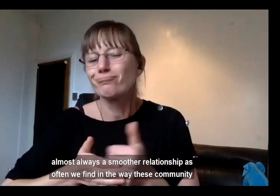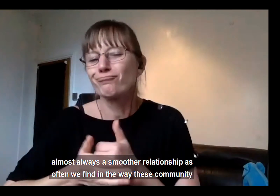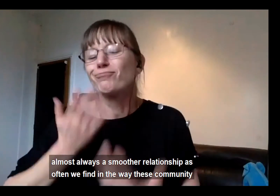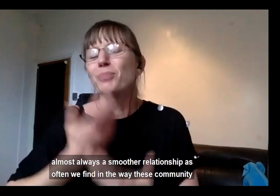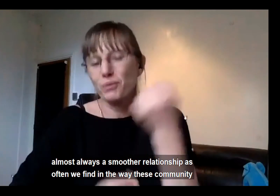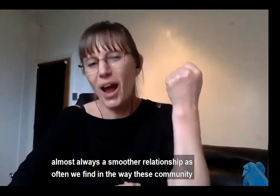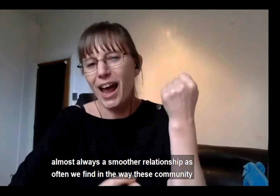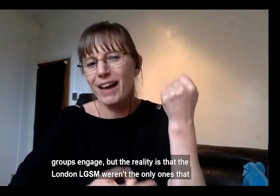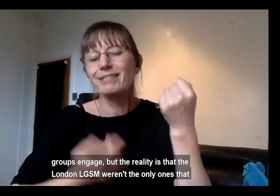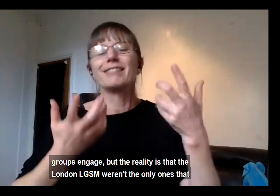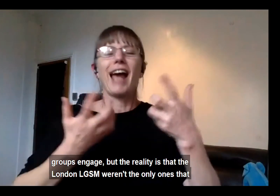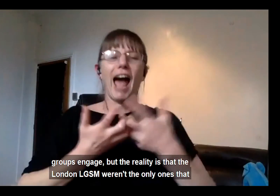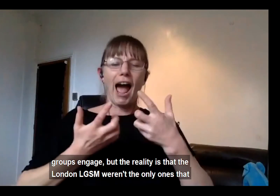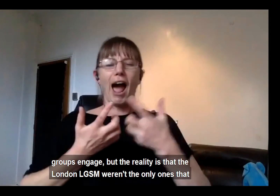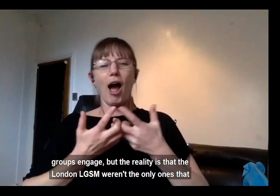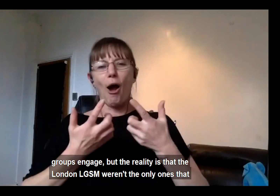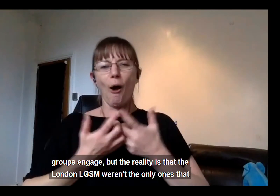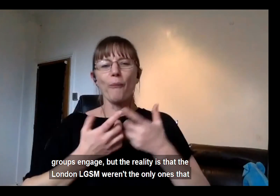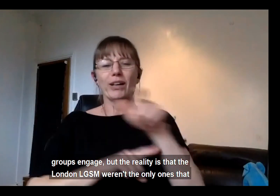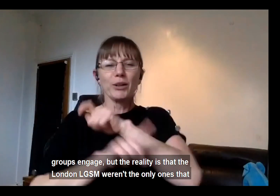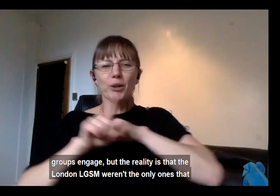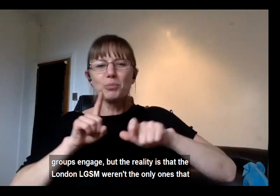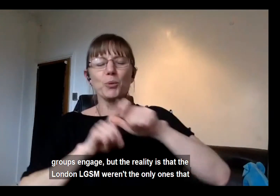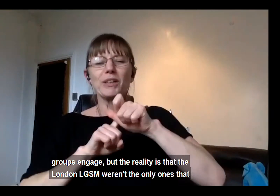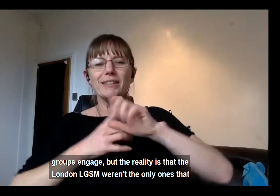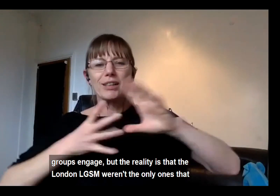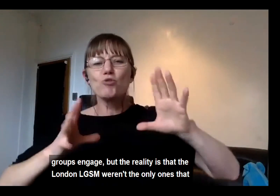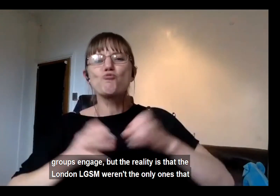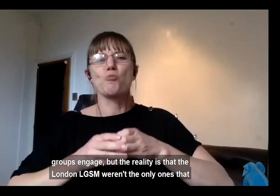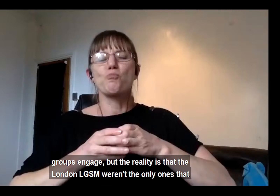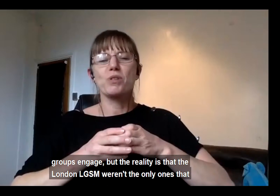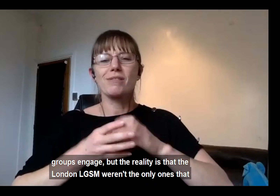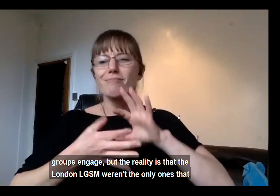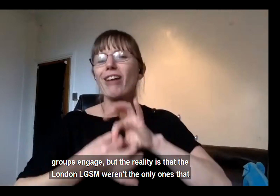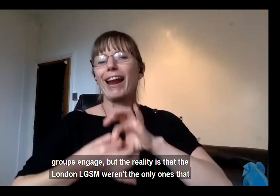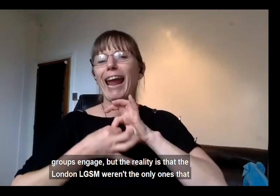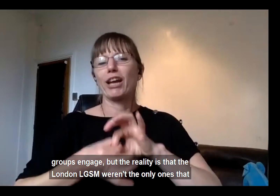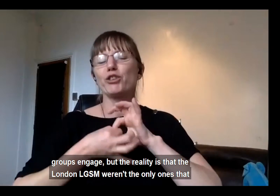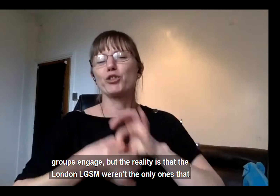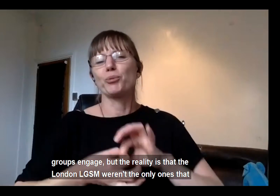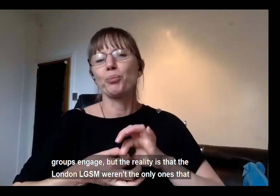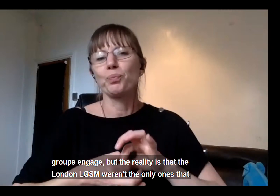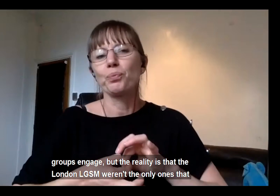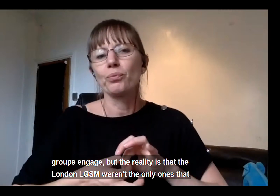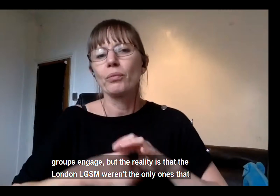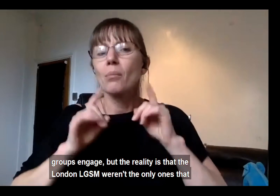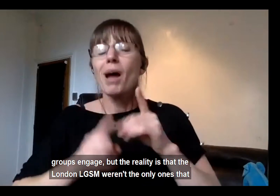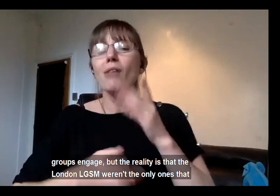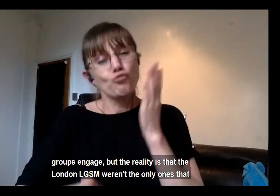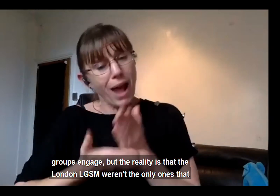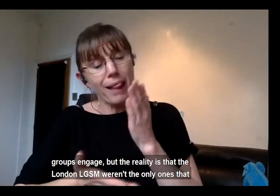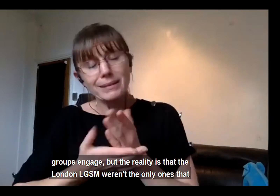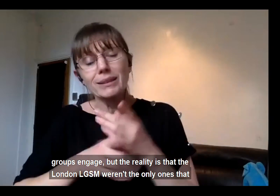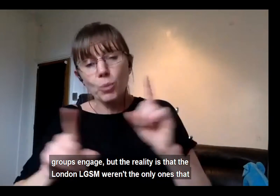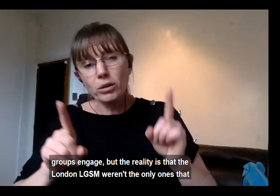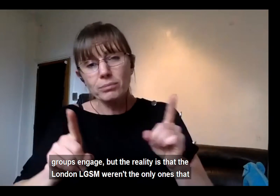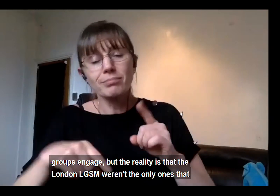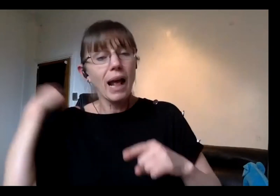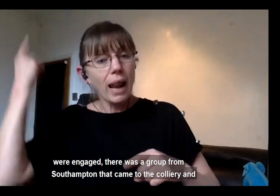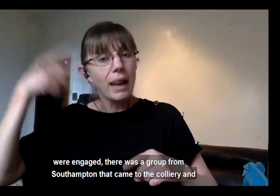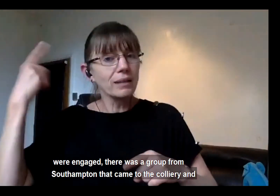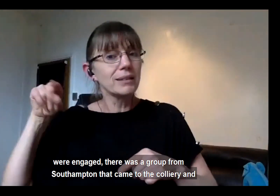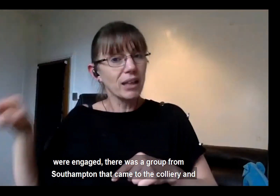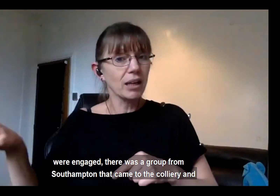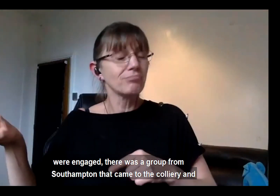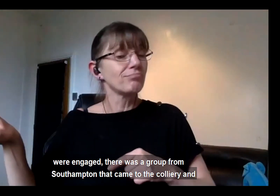the way these community groups engage. But the reality is that the London LGSM weren't